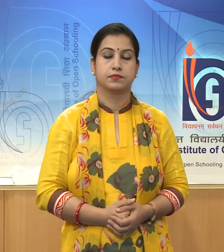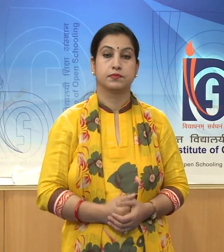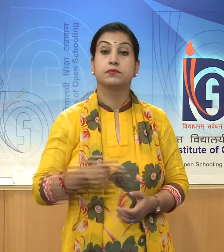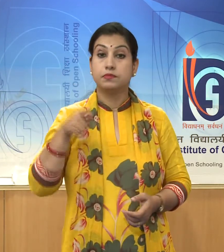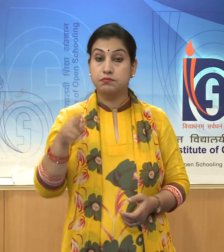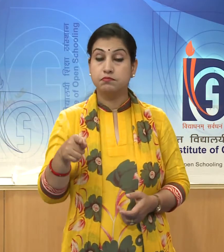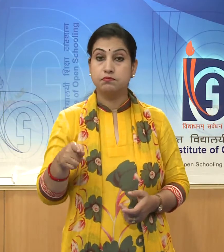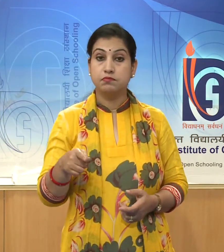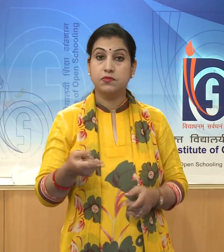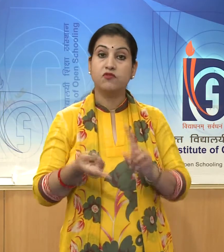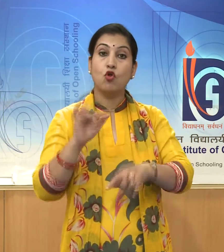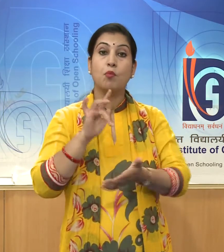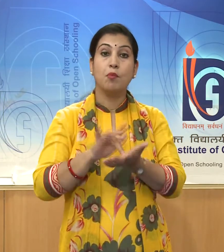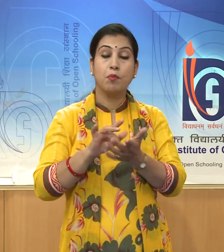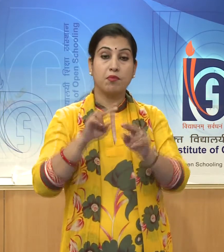He was a French artist.